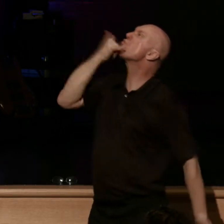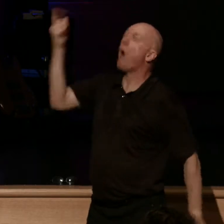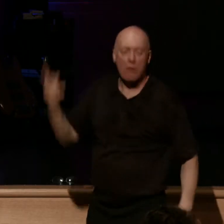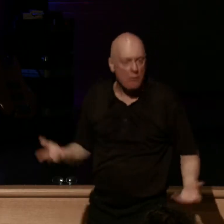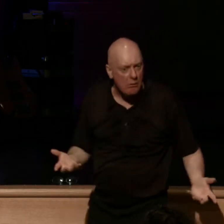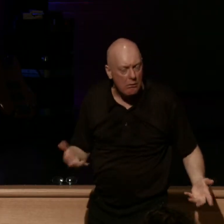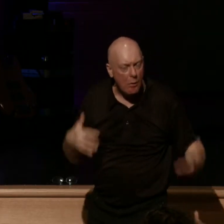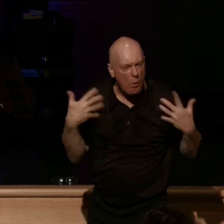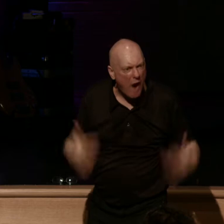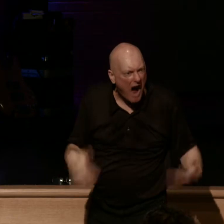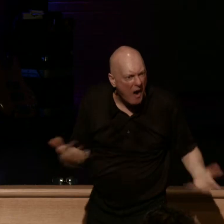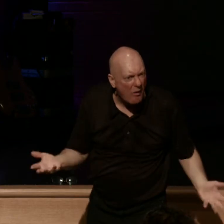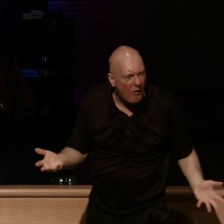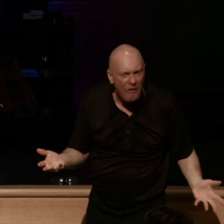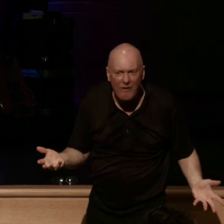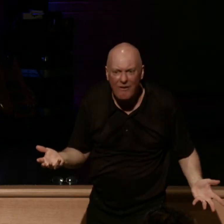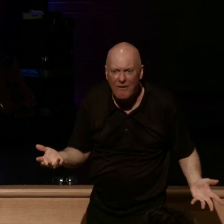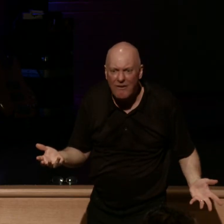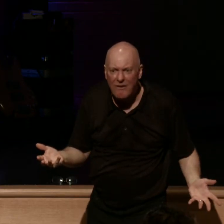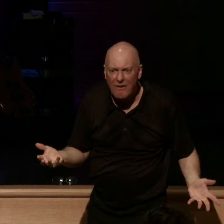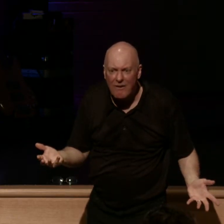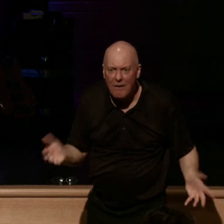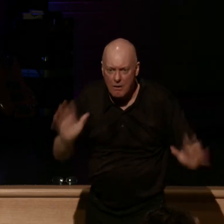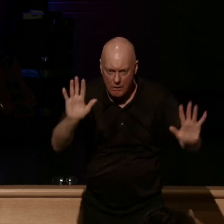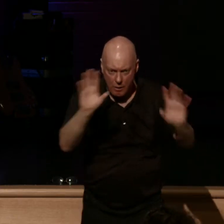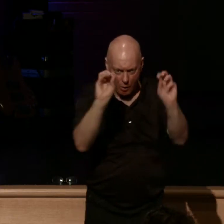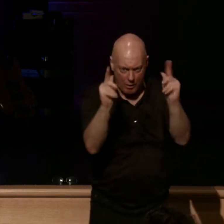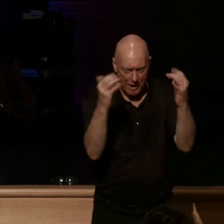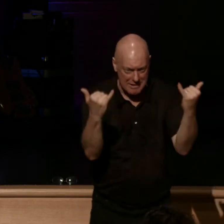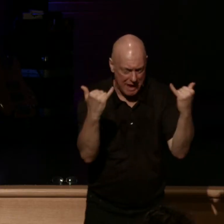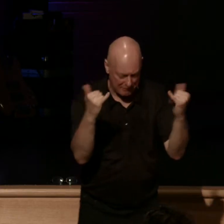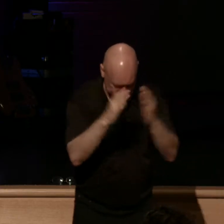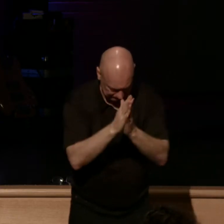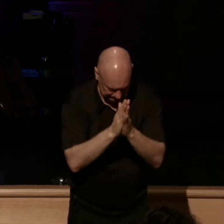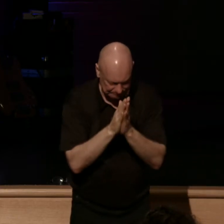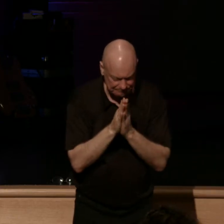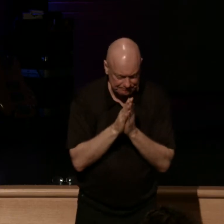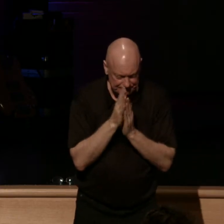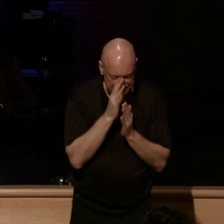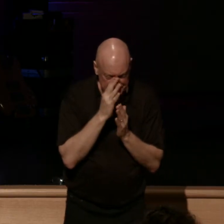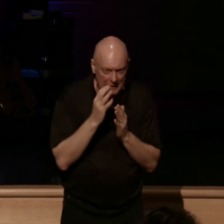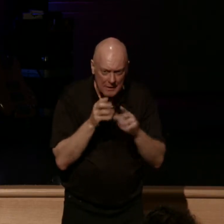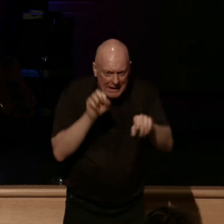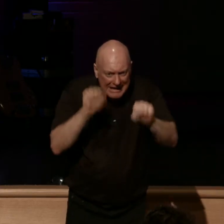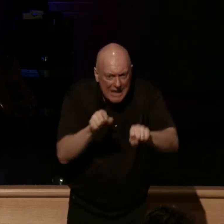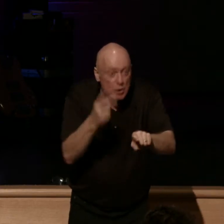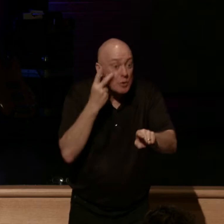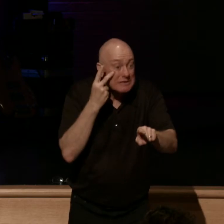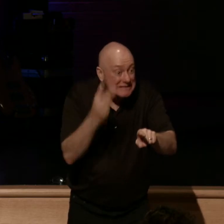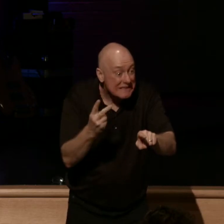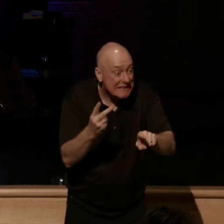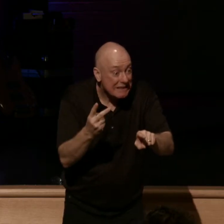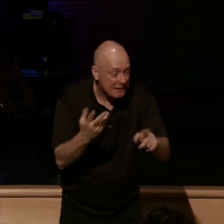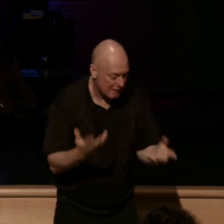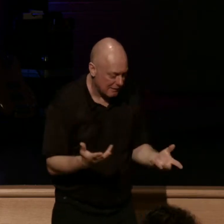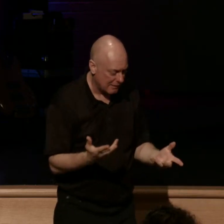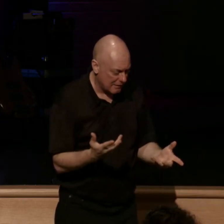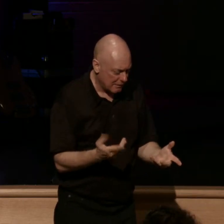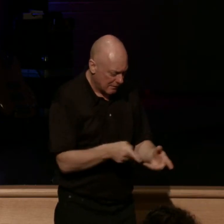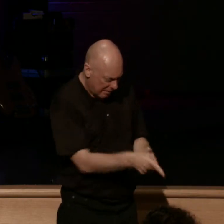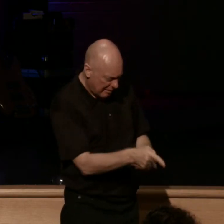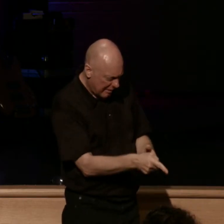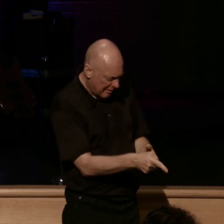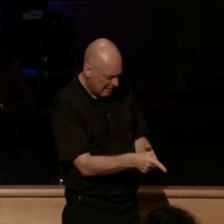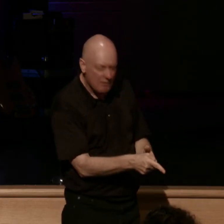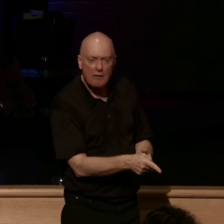wrongdoing. Wow. So let's just pull this back to our hub here for a second. Can you see how a loss or a lack